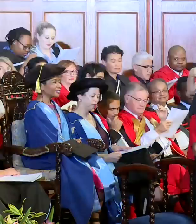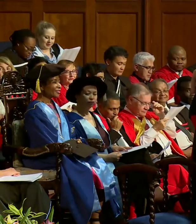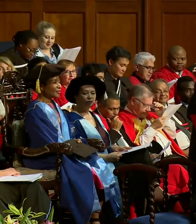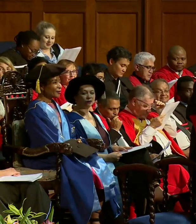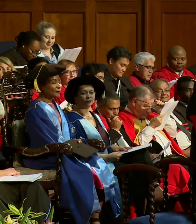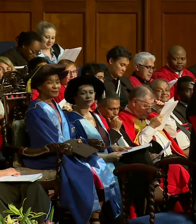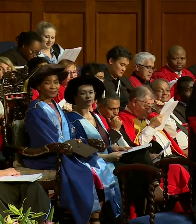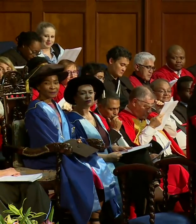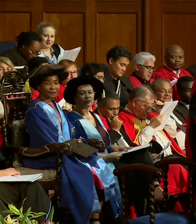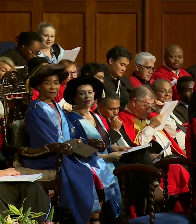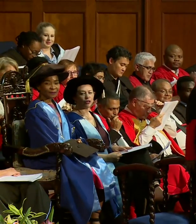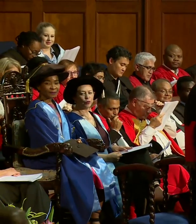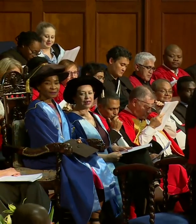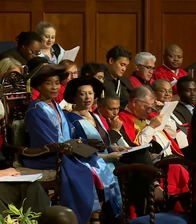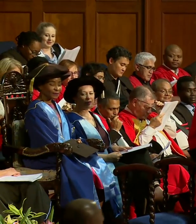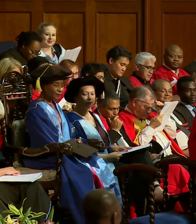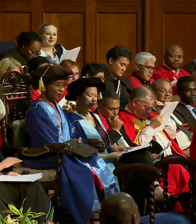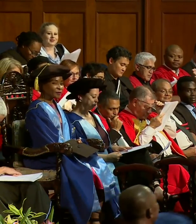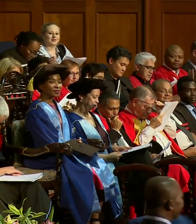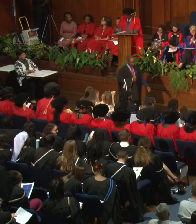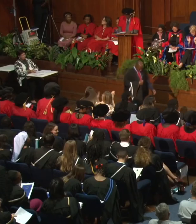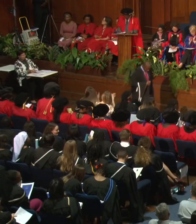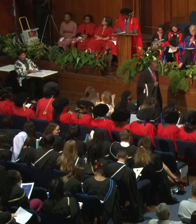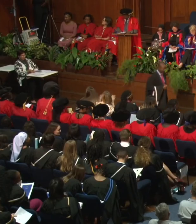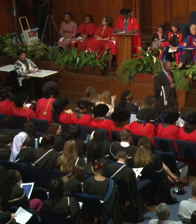Dumisani Theophilus Ntuli.